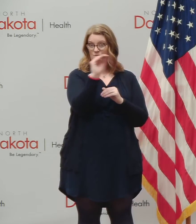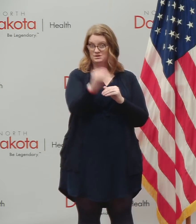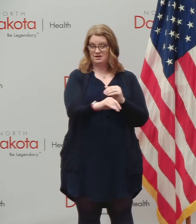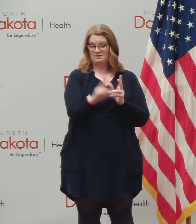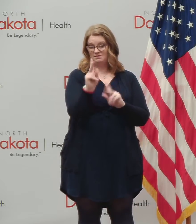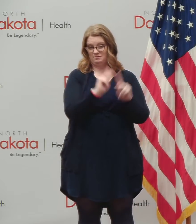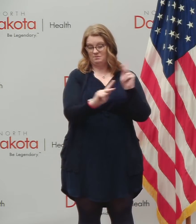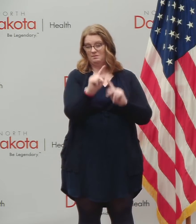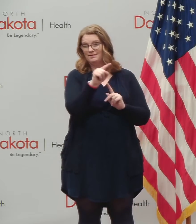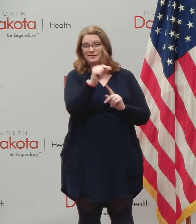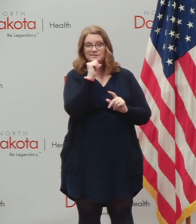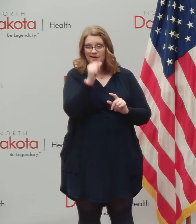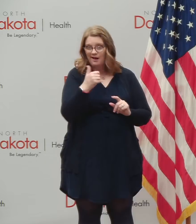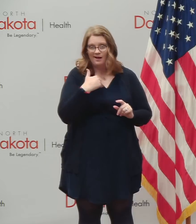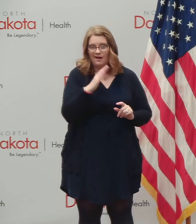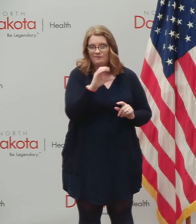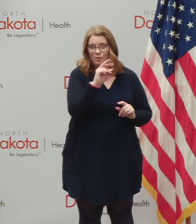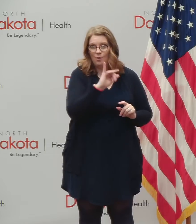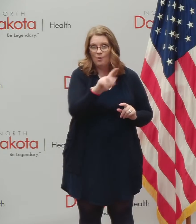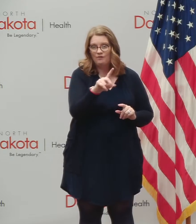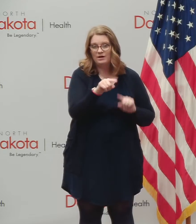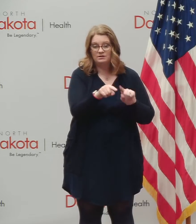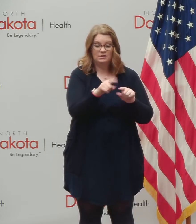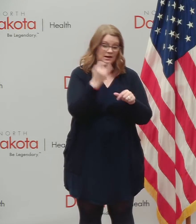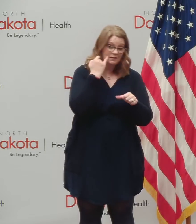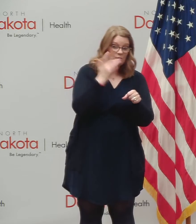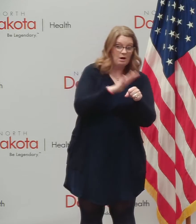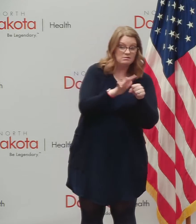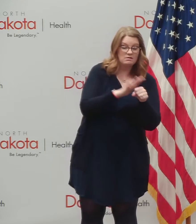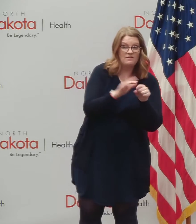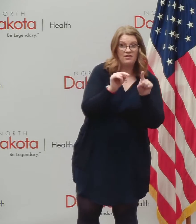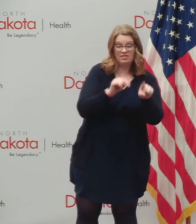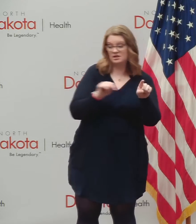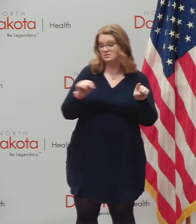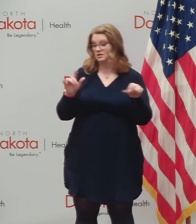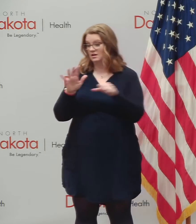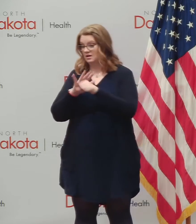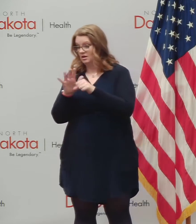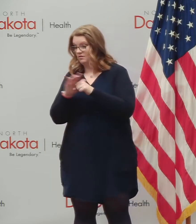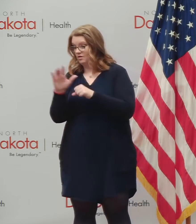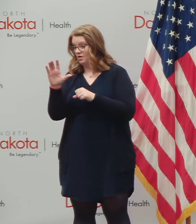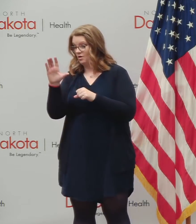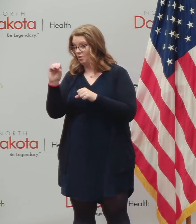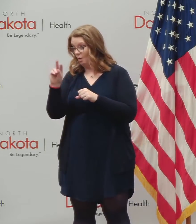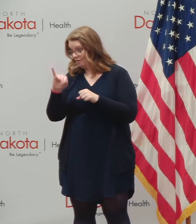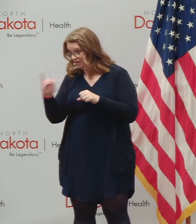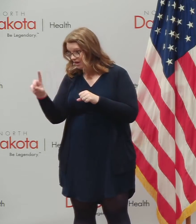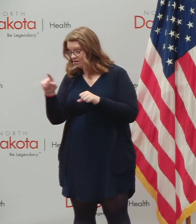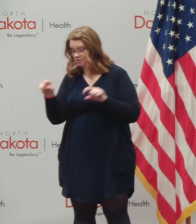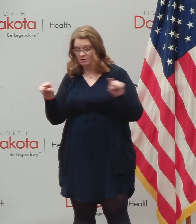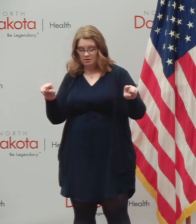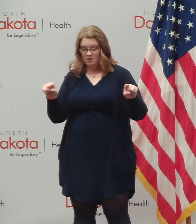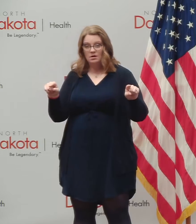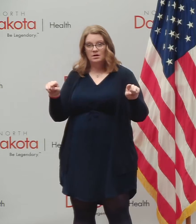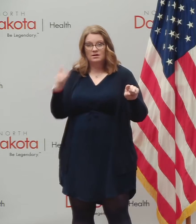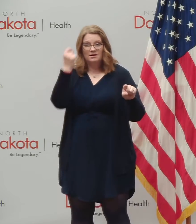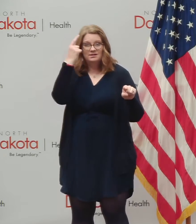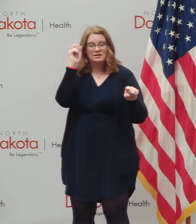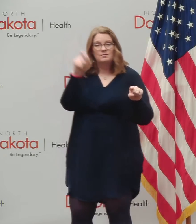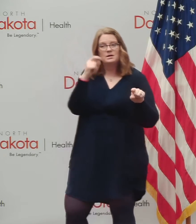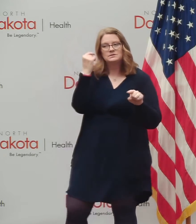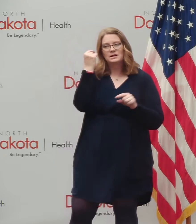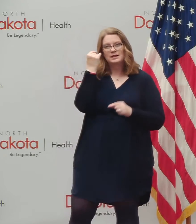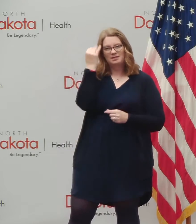utilization, if we want to have enough for that and enough for COVID, then we also have to not only think about